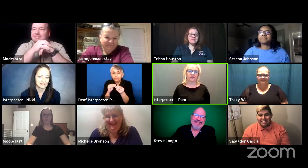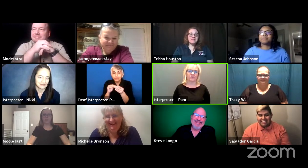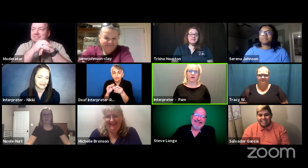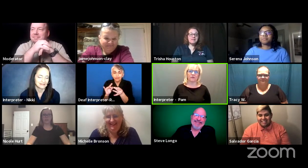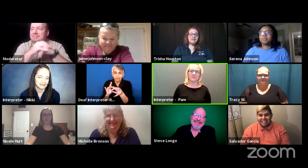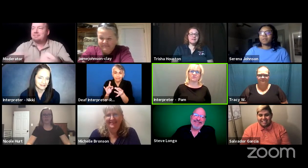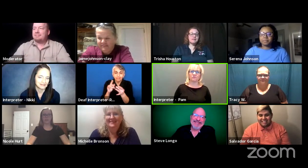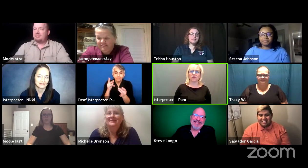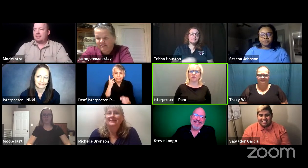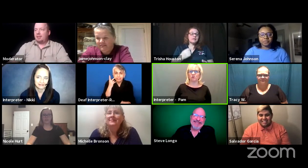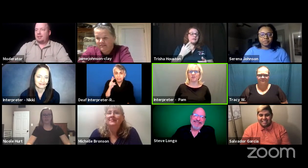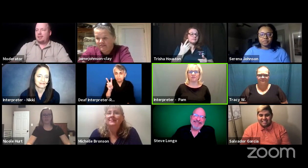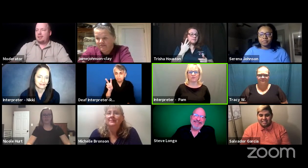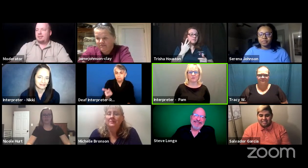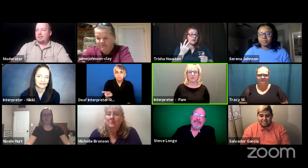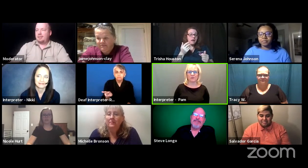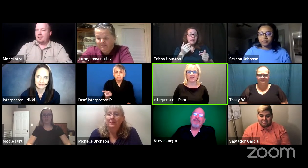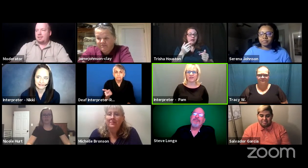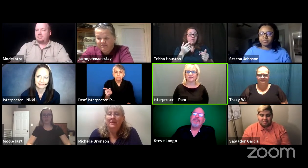other comments from the community, from the public.